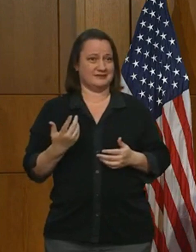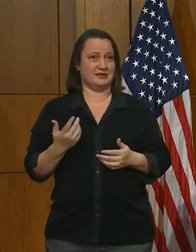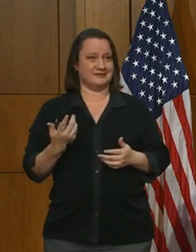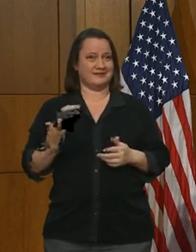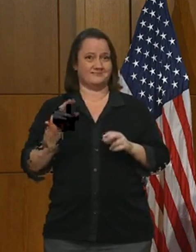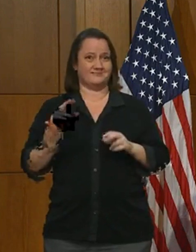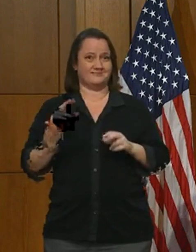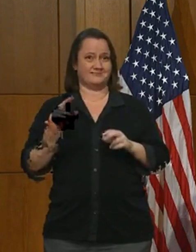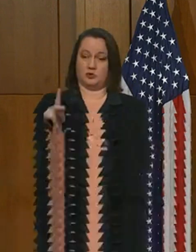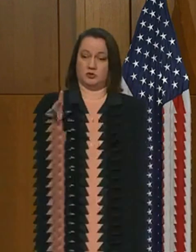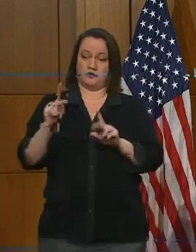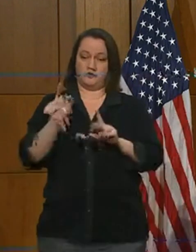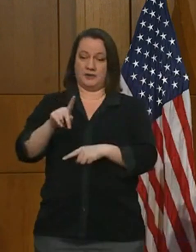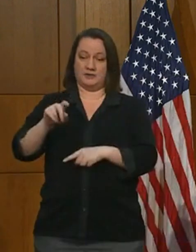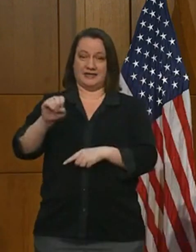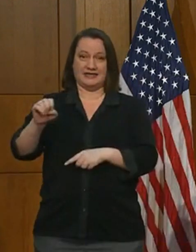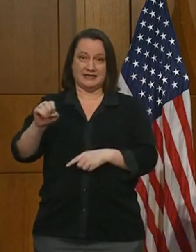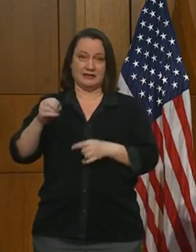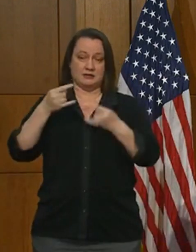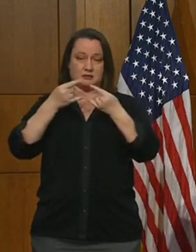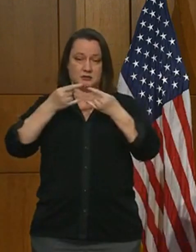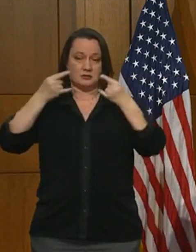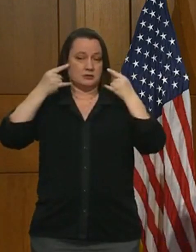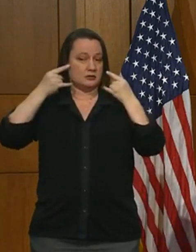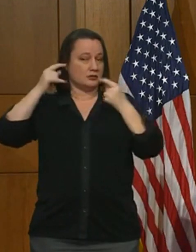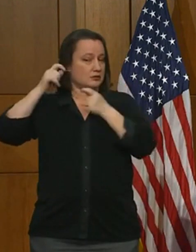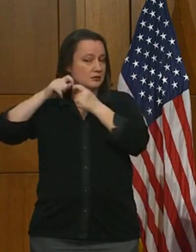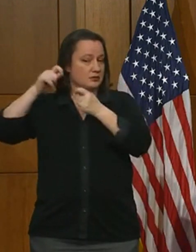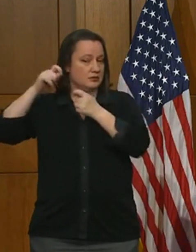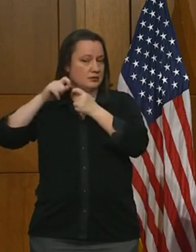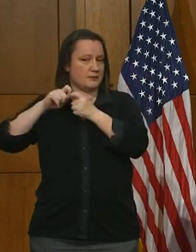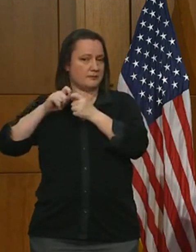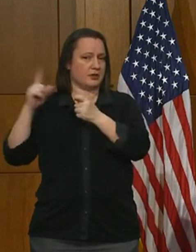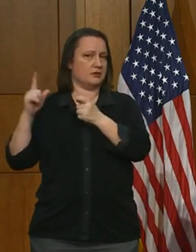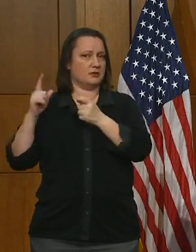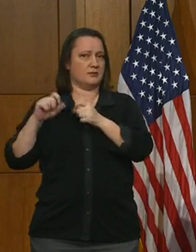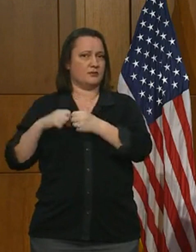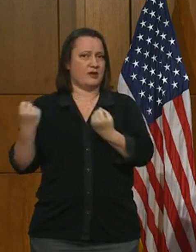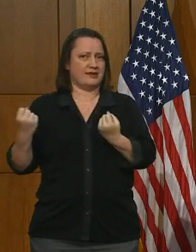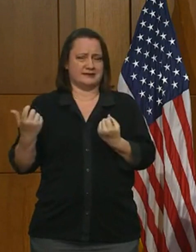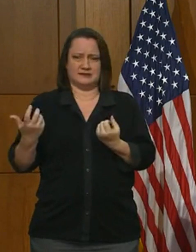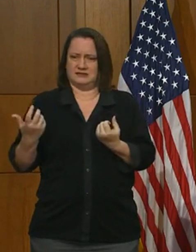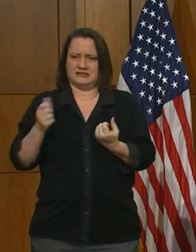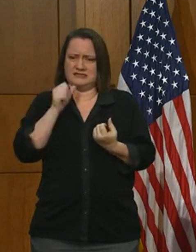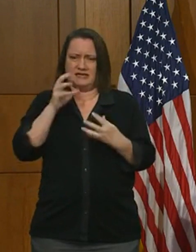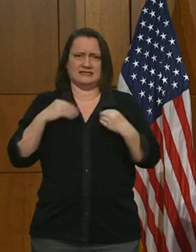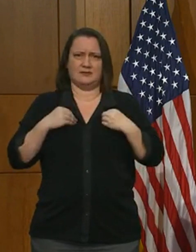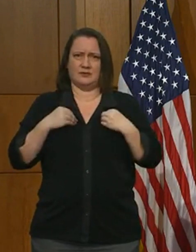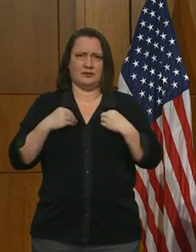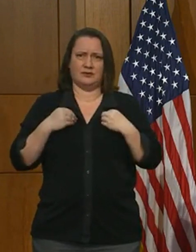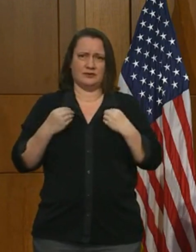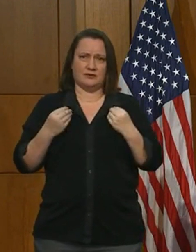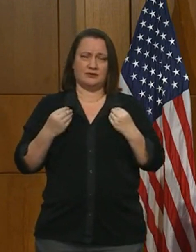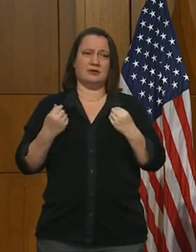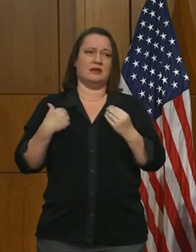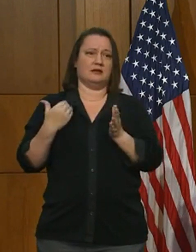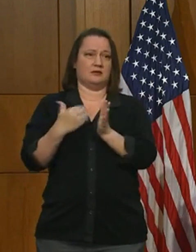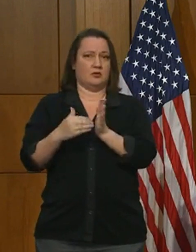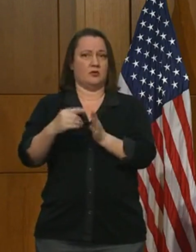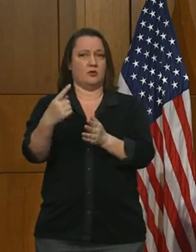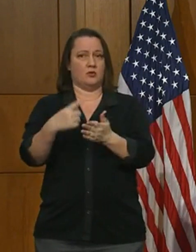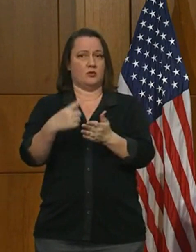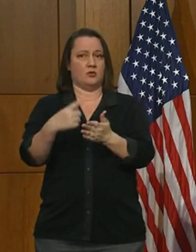someone's PPE the elastic is no longer intact, and it's not acceptable. And I would just repeat what I